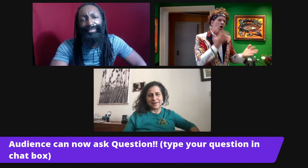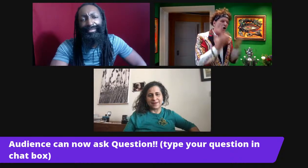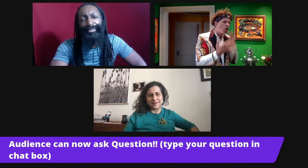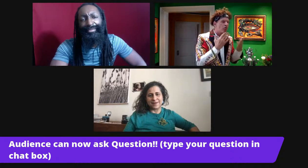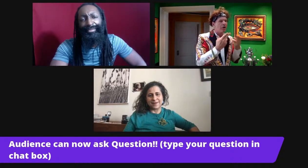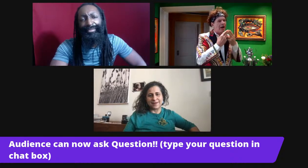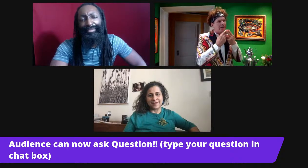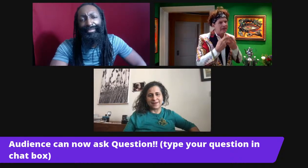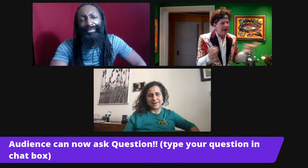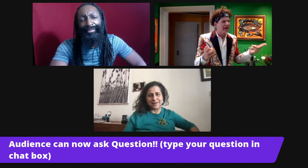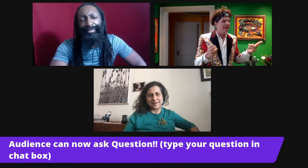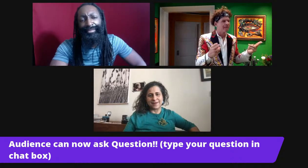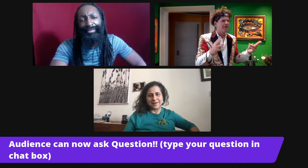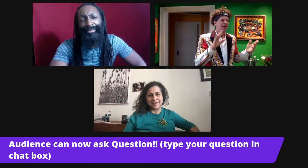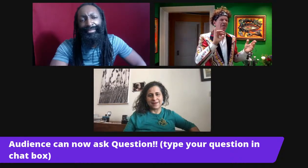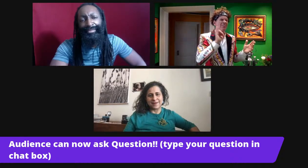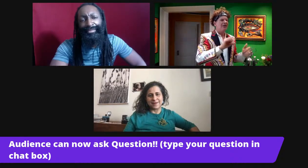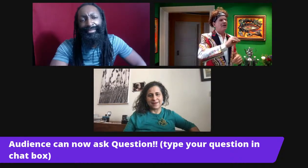You know, I'm self-taught.